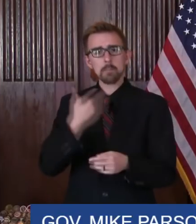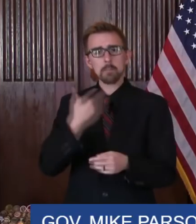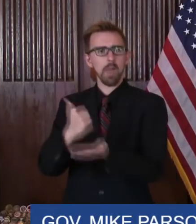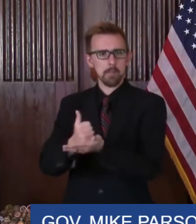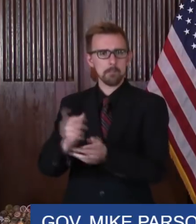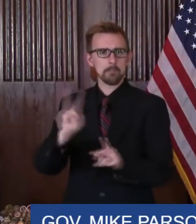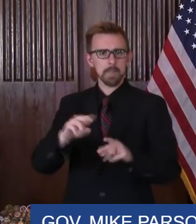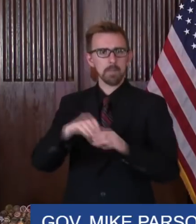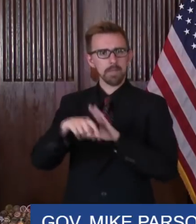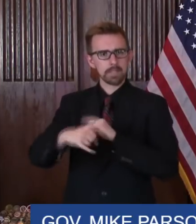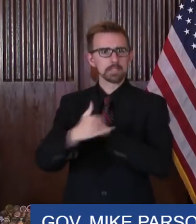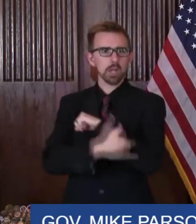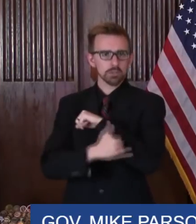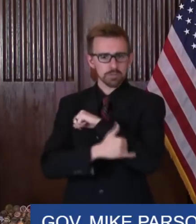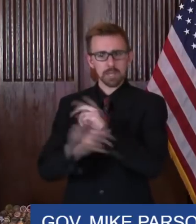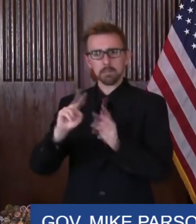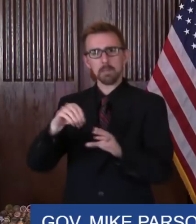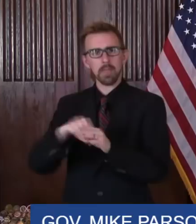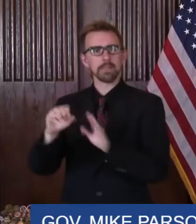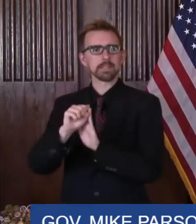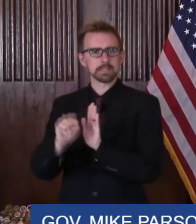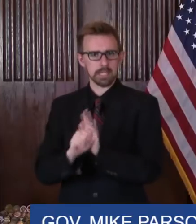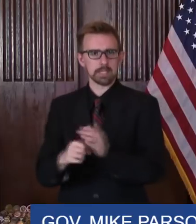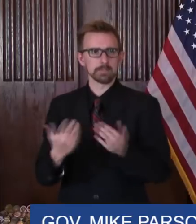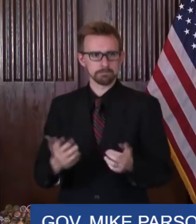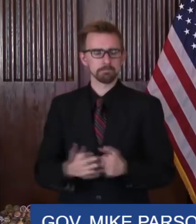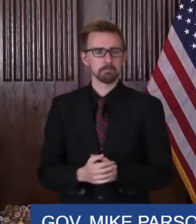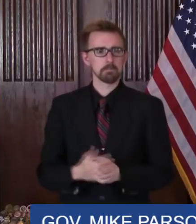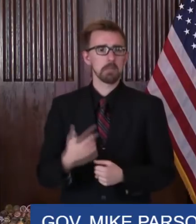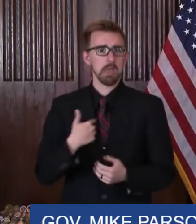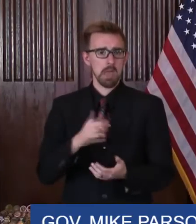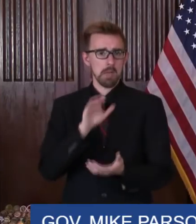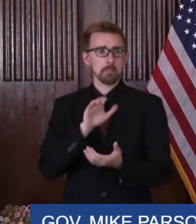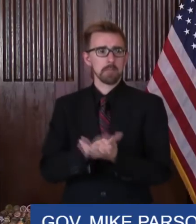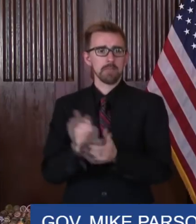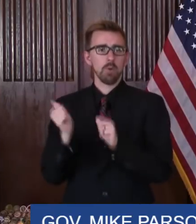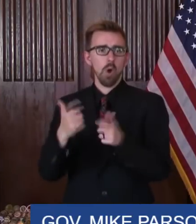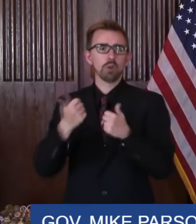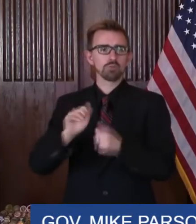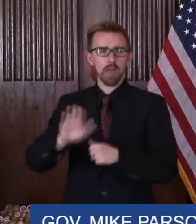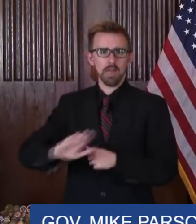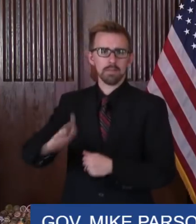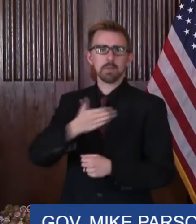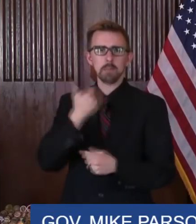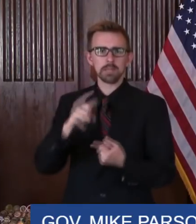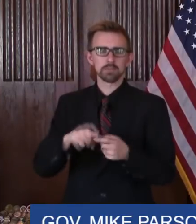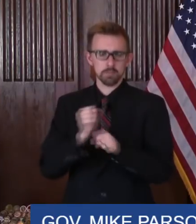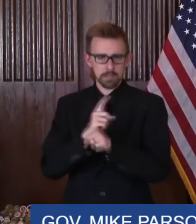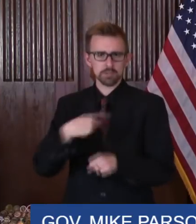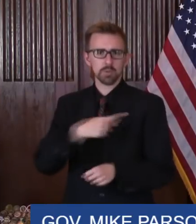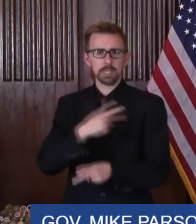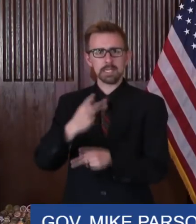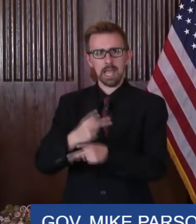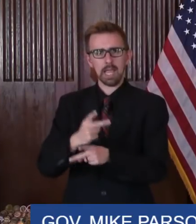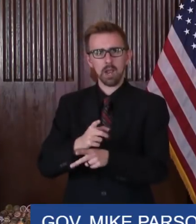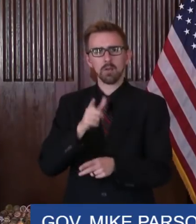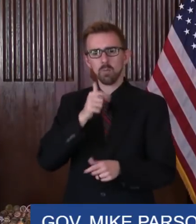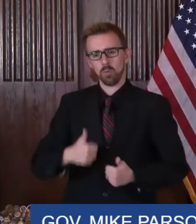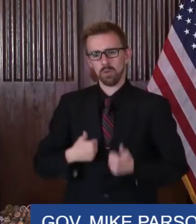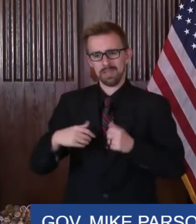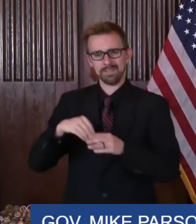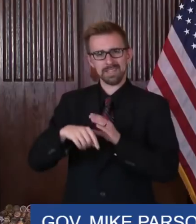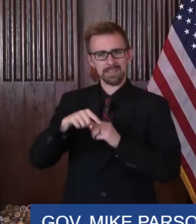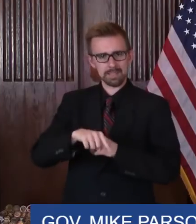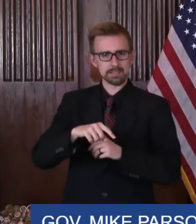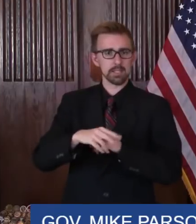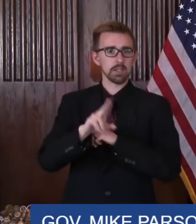of this country and help the people of this state. And I firmly believe everybody's trying their best to make sure we take care of the citizens of this